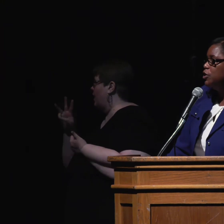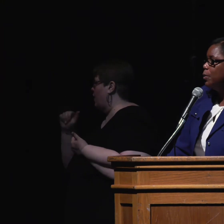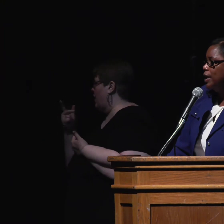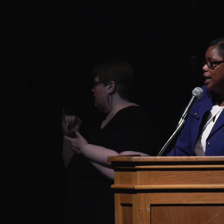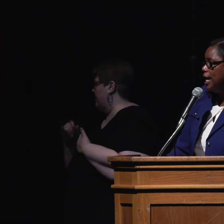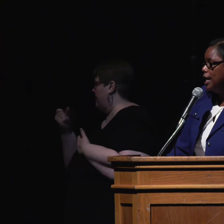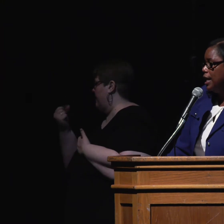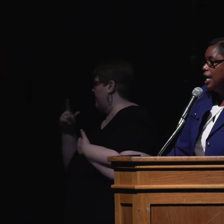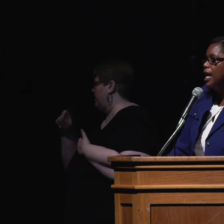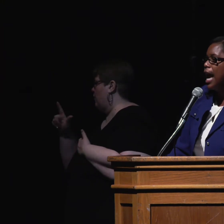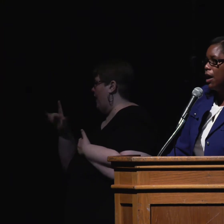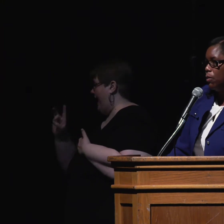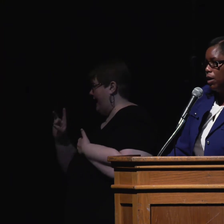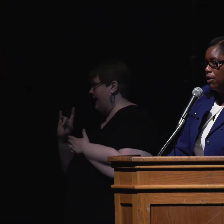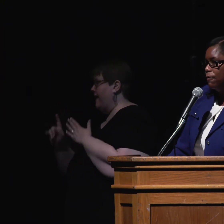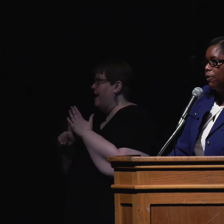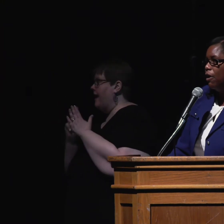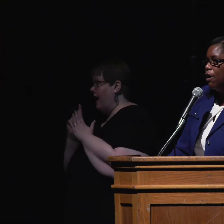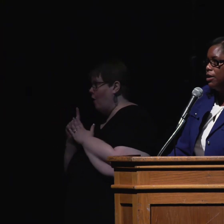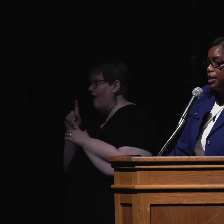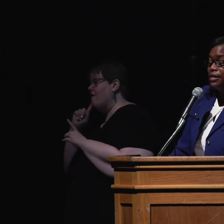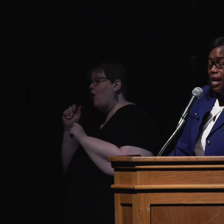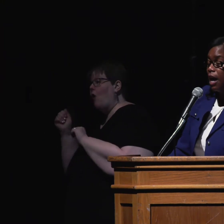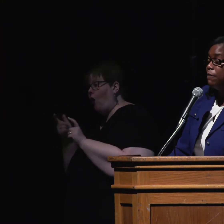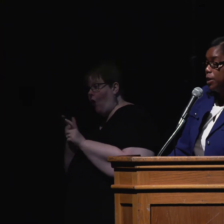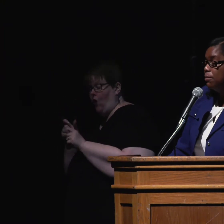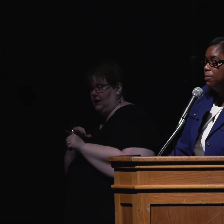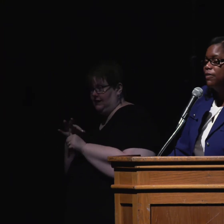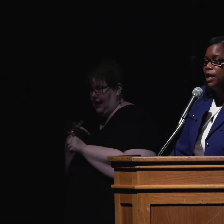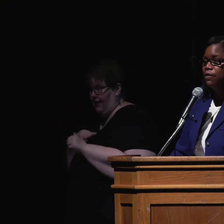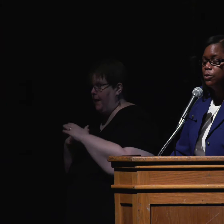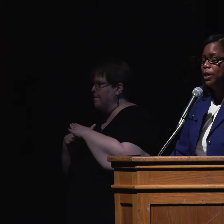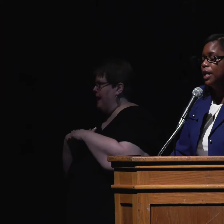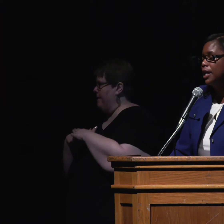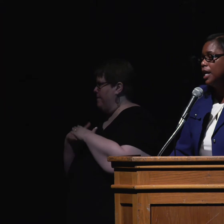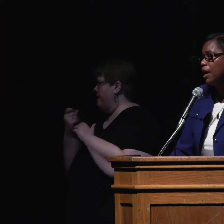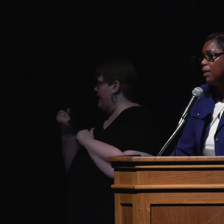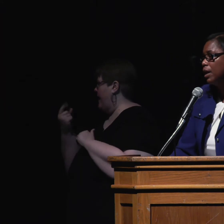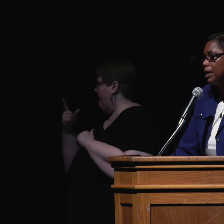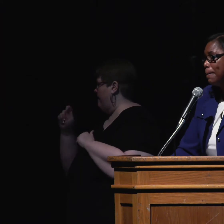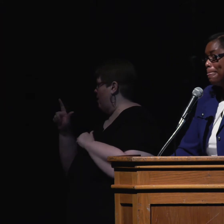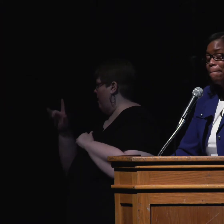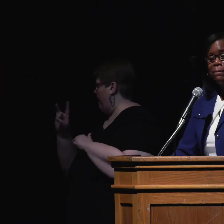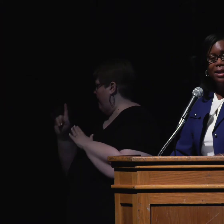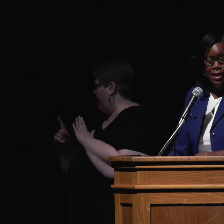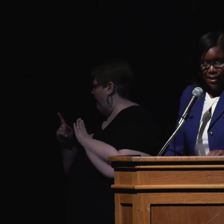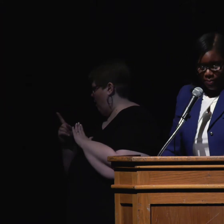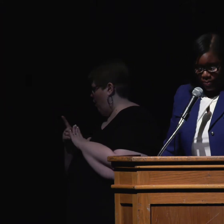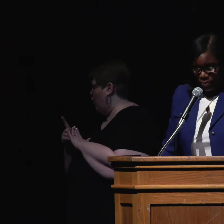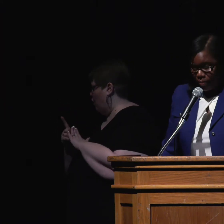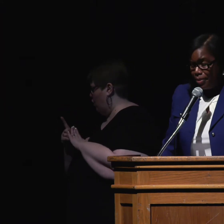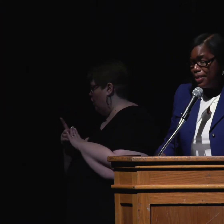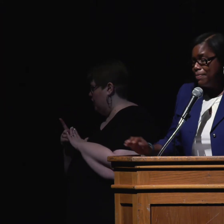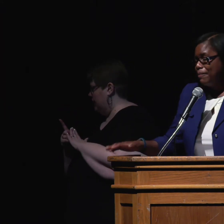was $11.28 an hour for all staff, minimum of $11.28 an hour.